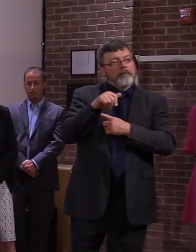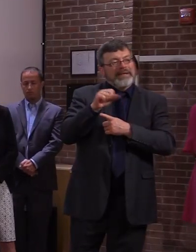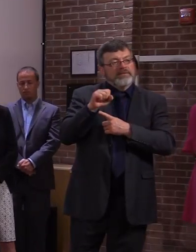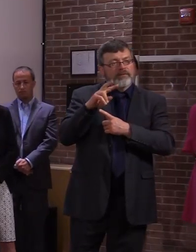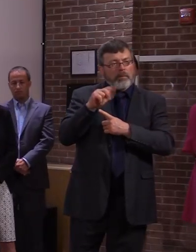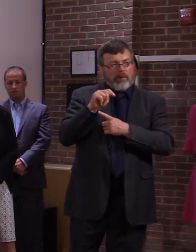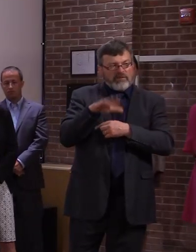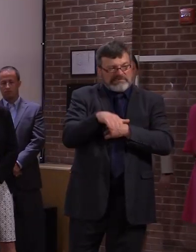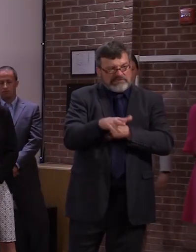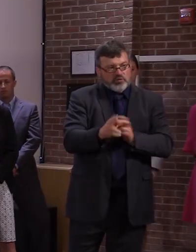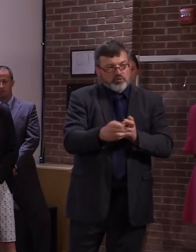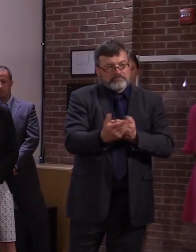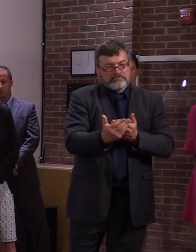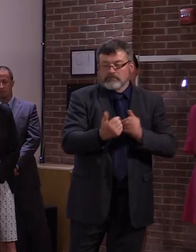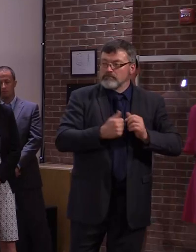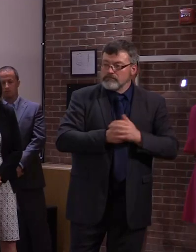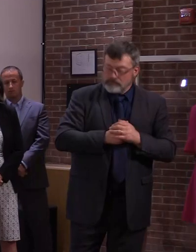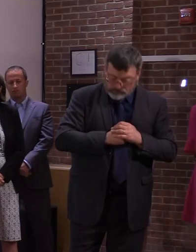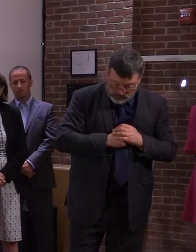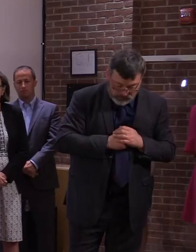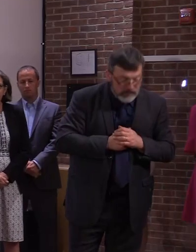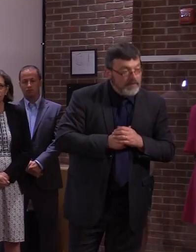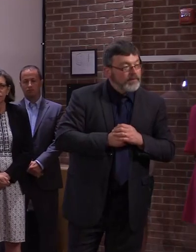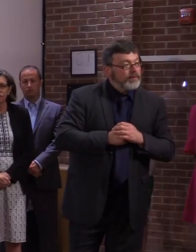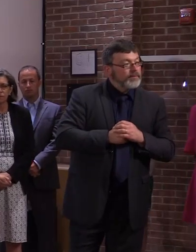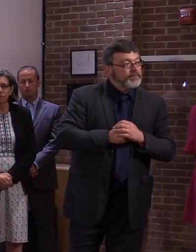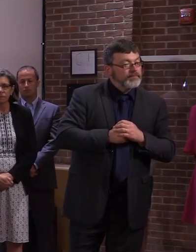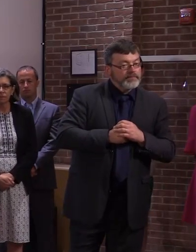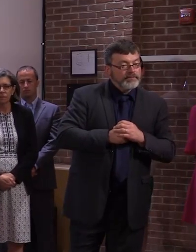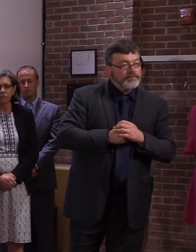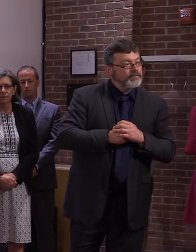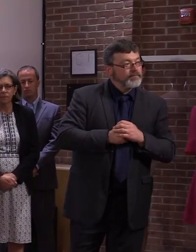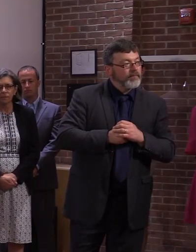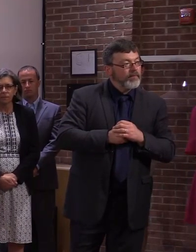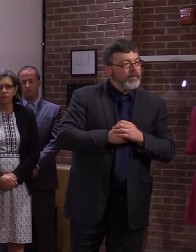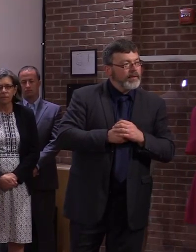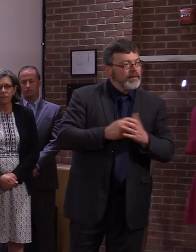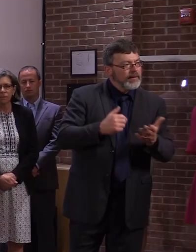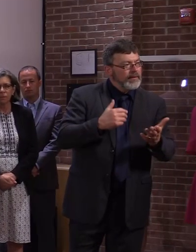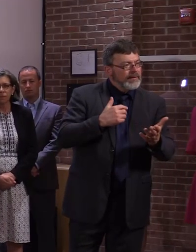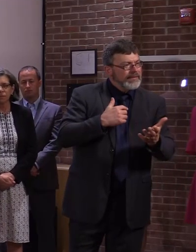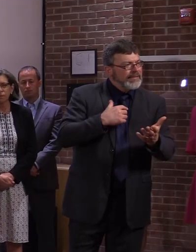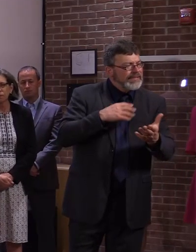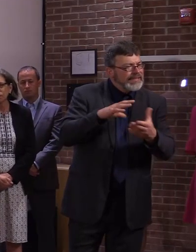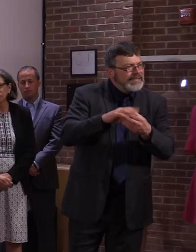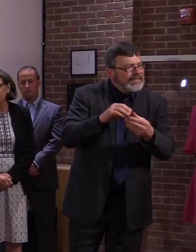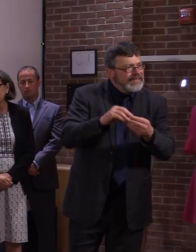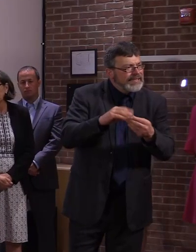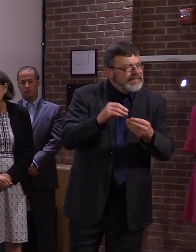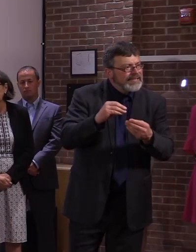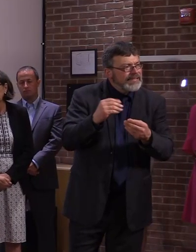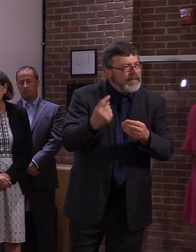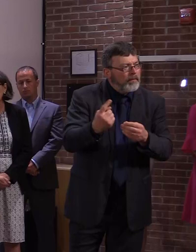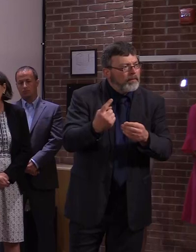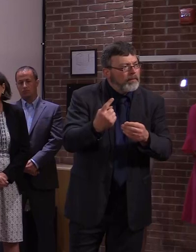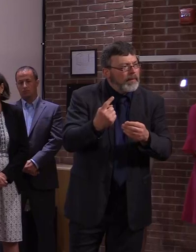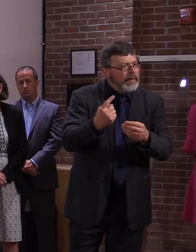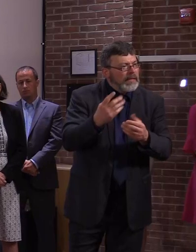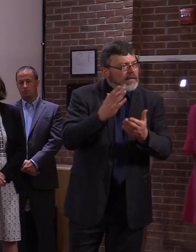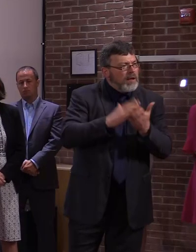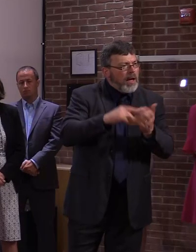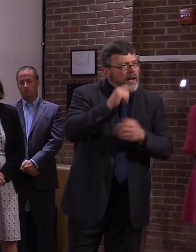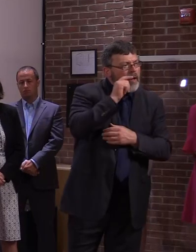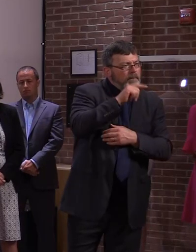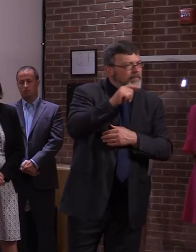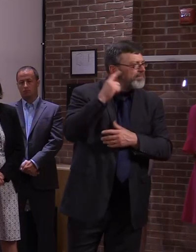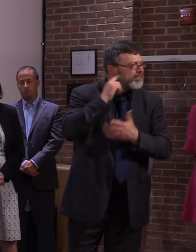Governor, forgive me if I missed this through the technical issues that we've had, but there's been some speculation I've seen in some press, but have you